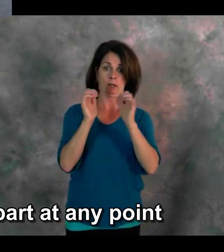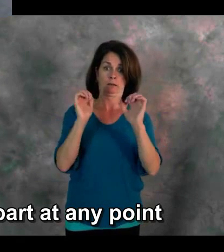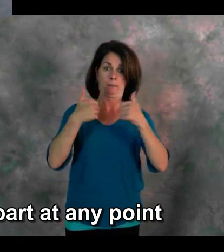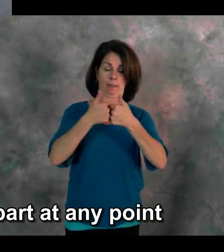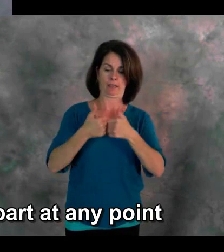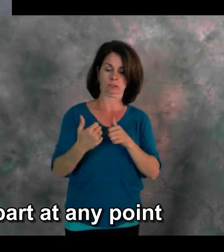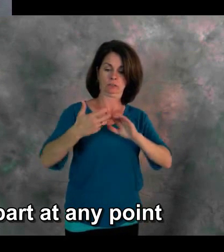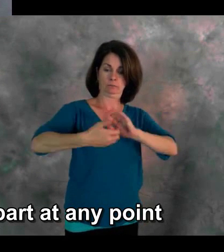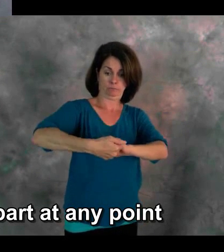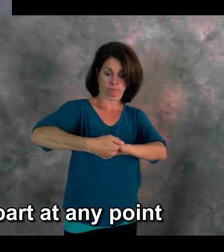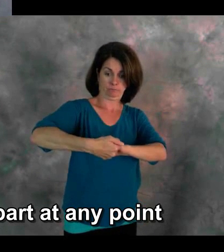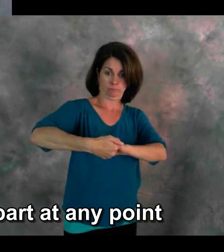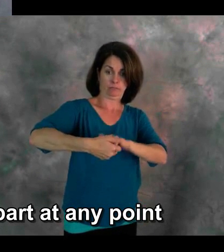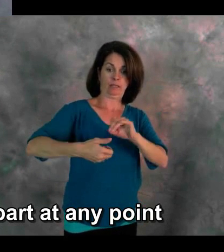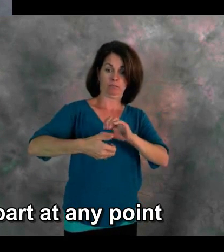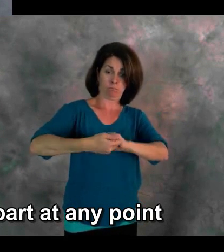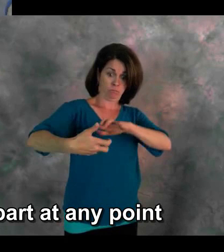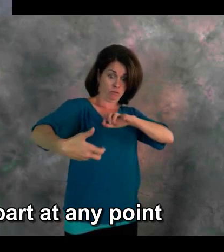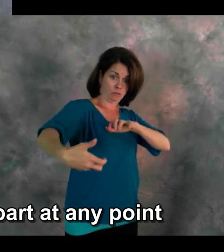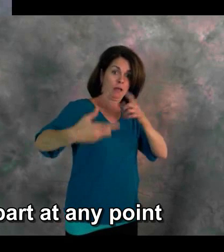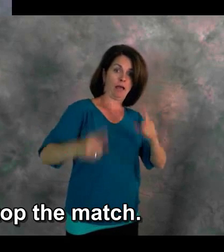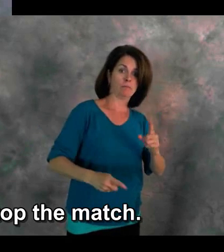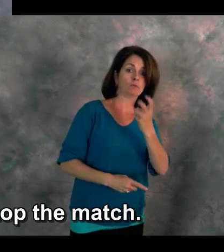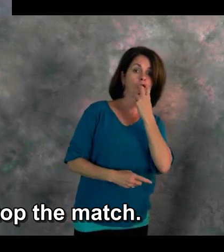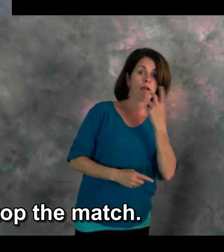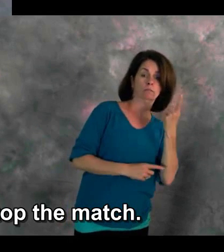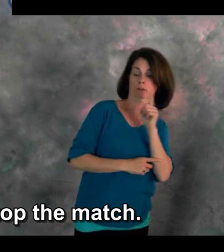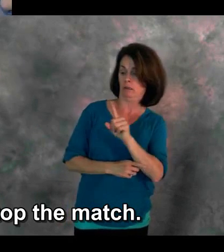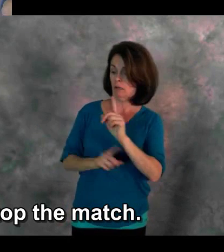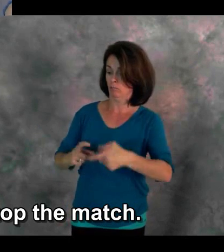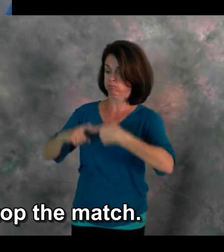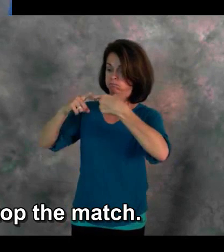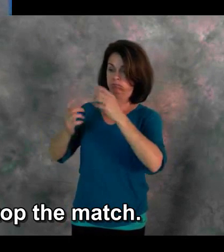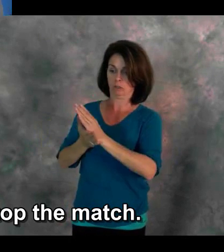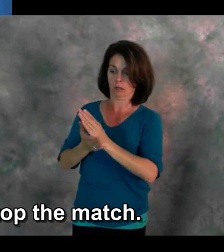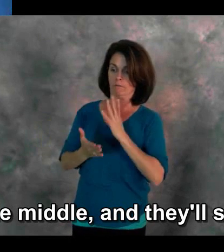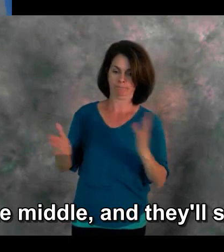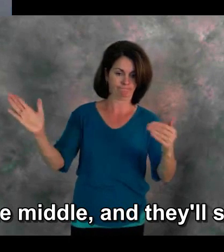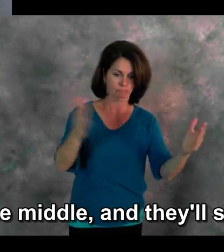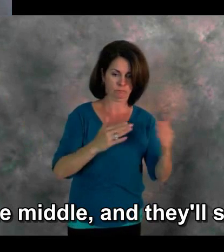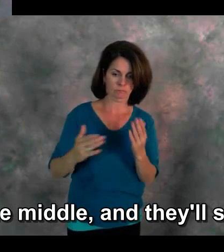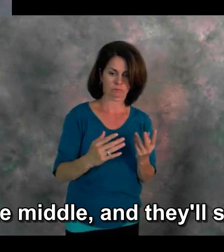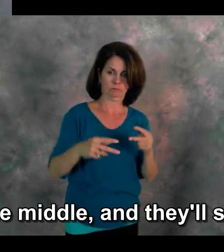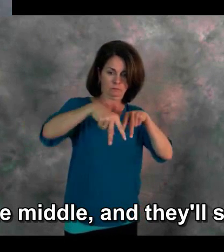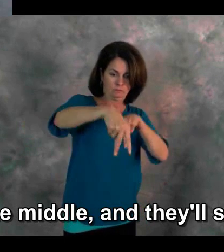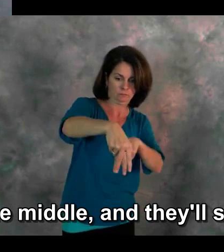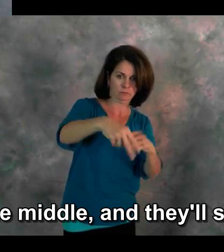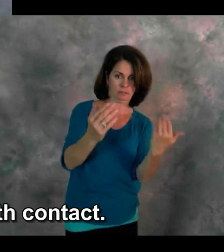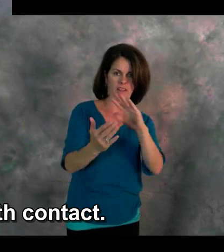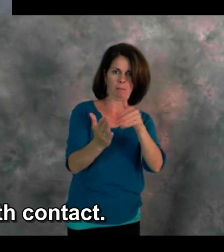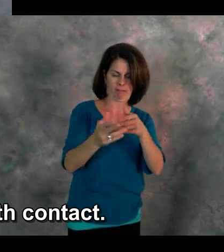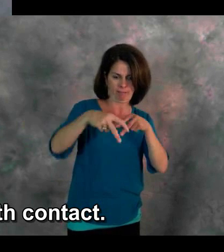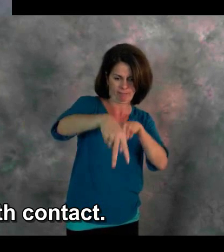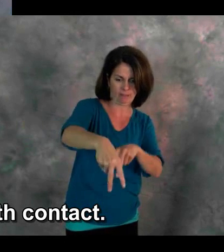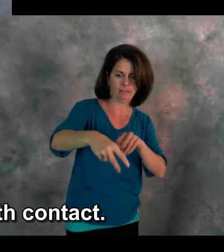touching, and if they break apart at any point, the referee will stop the match. He'll bring them back to the middle, and they'll start